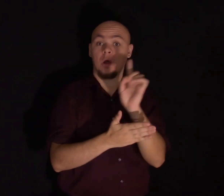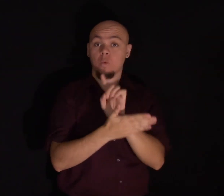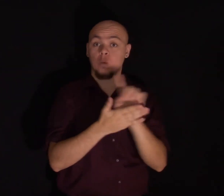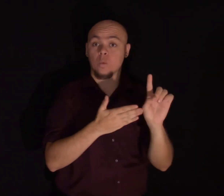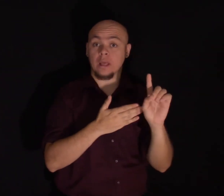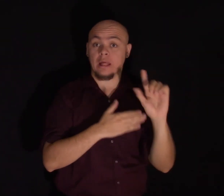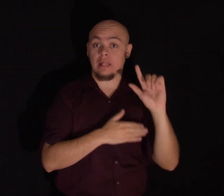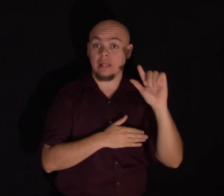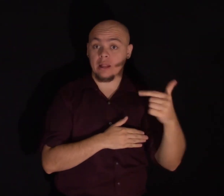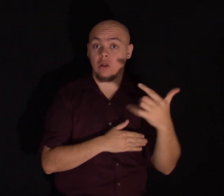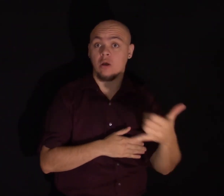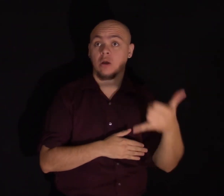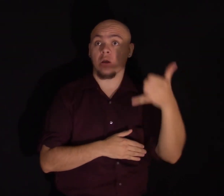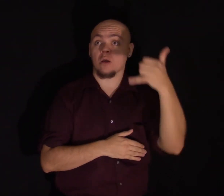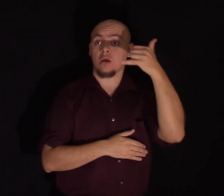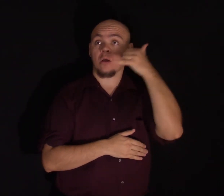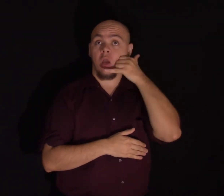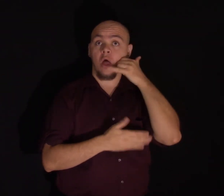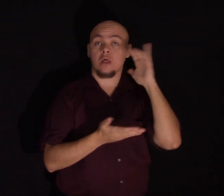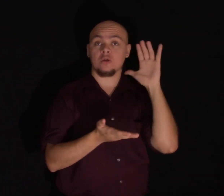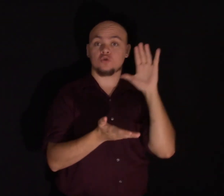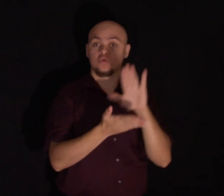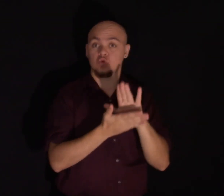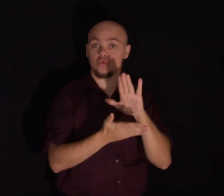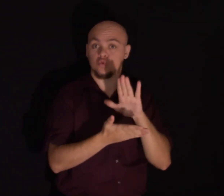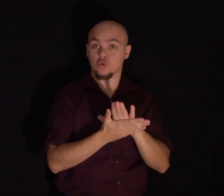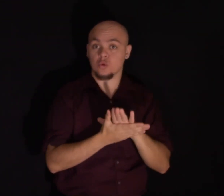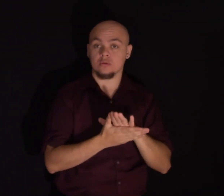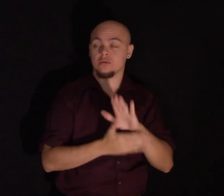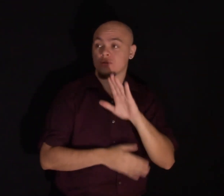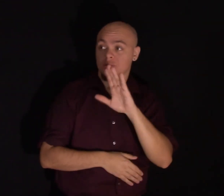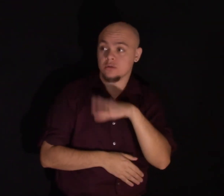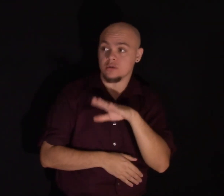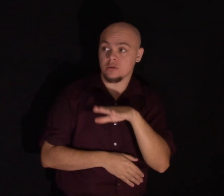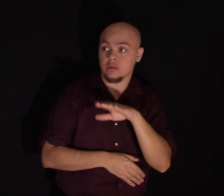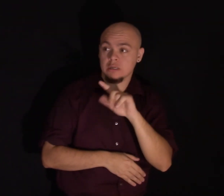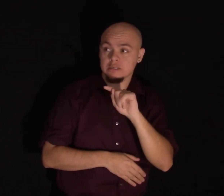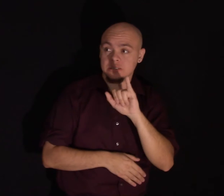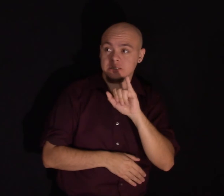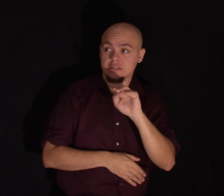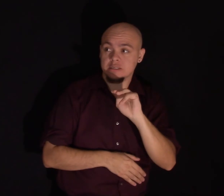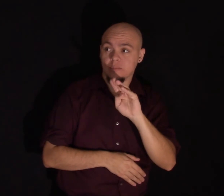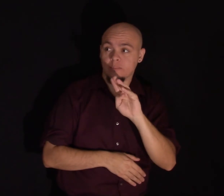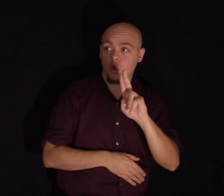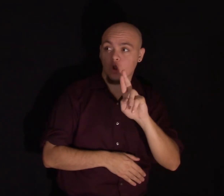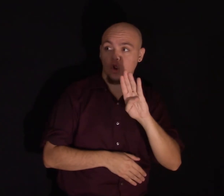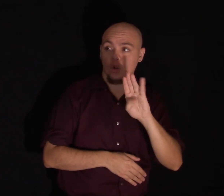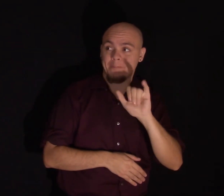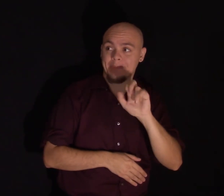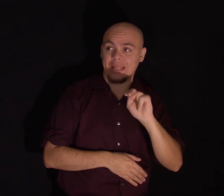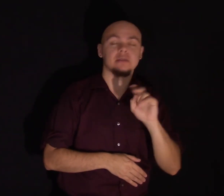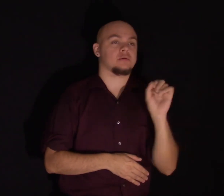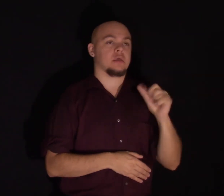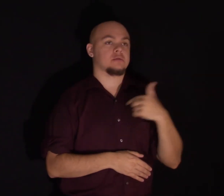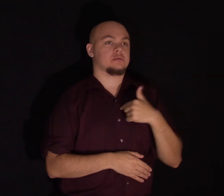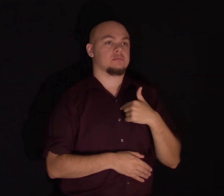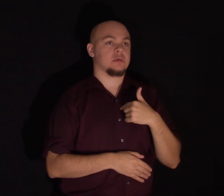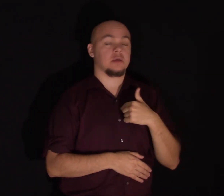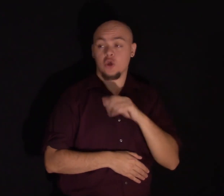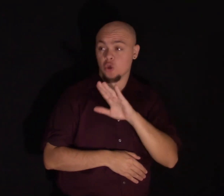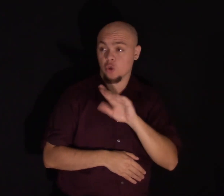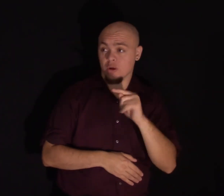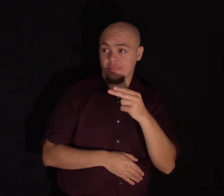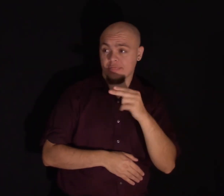call it's the school and they say is this tim urban and i say yeah and they say we need to talk about your